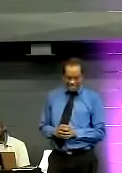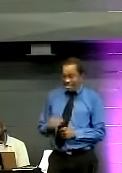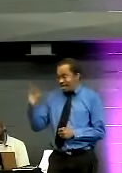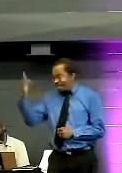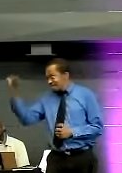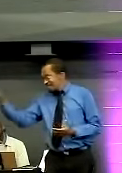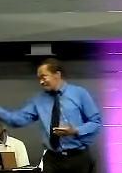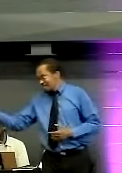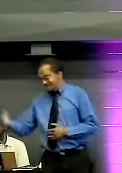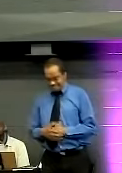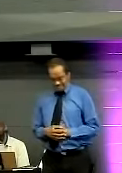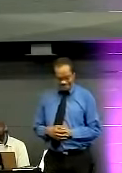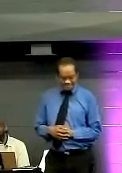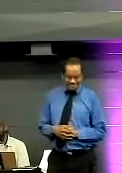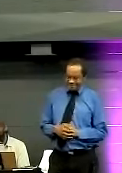F them.